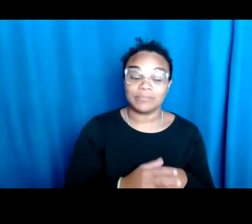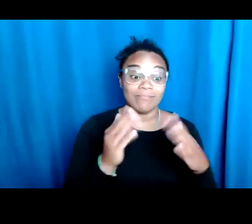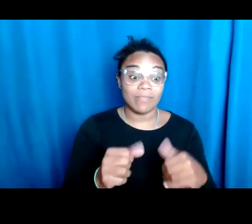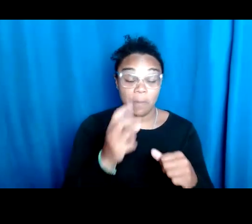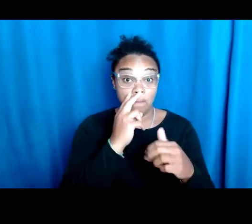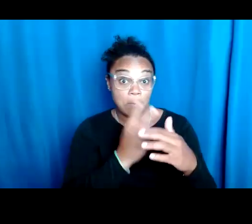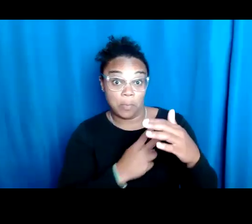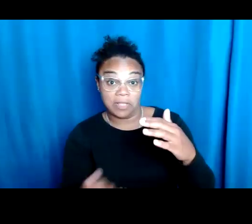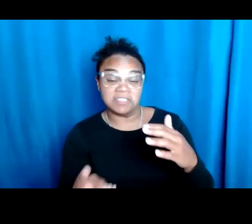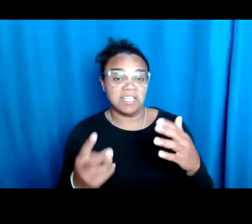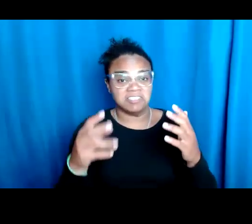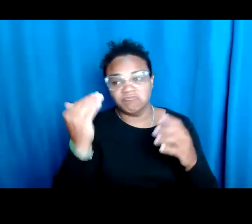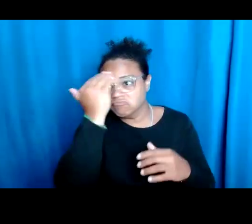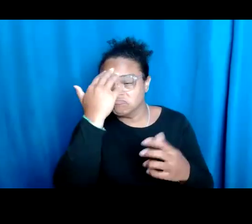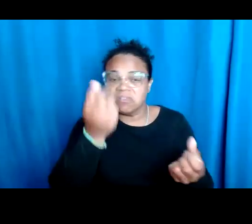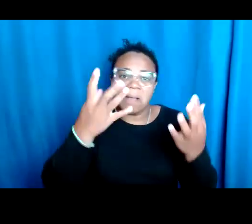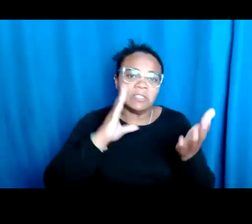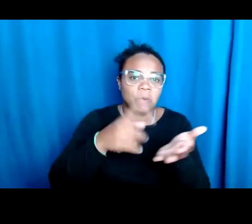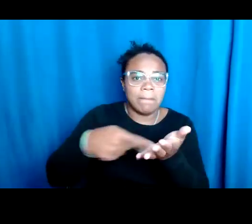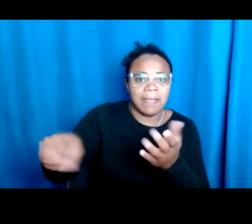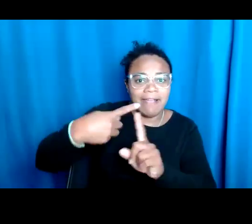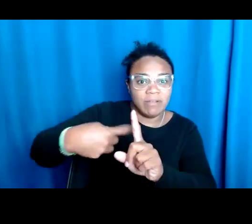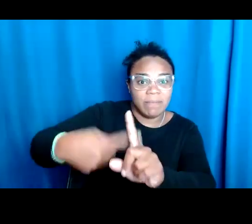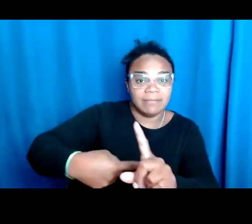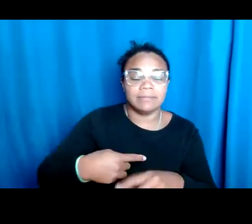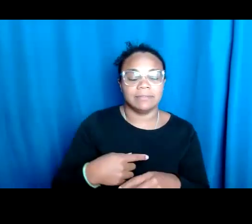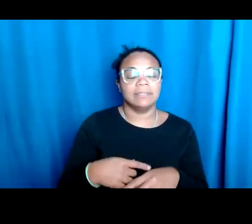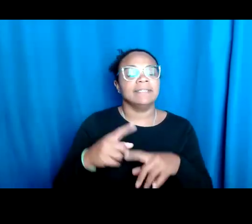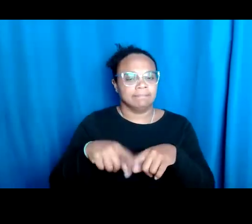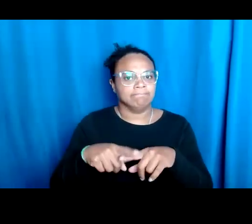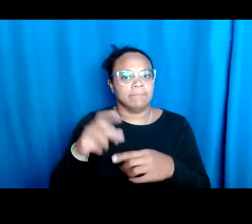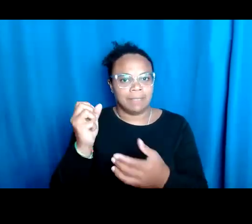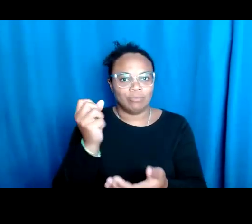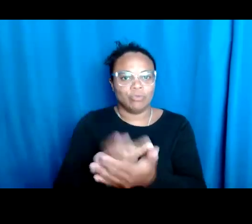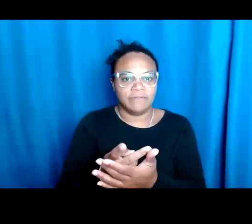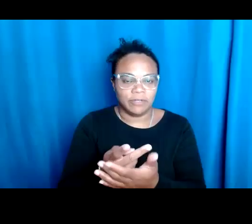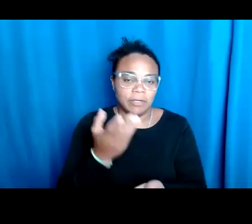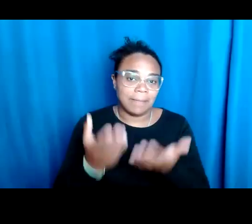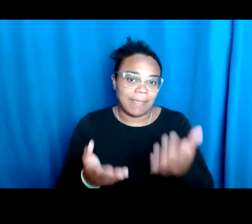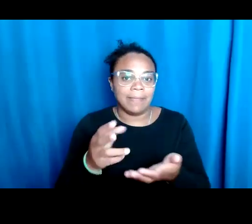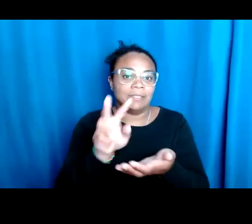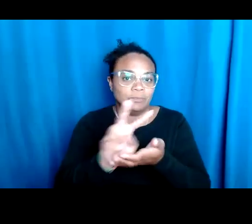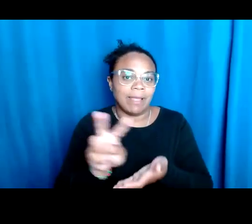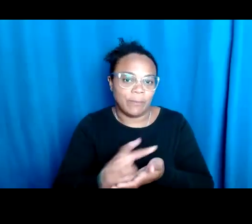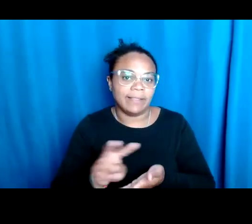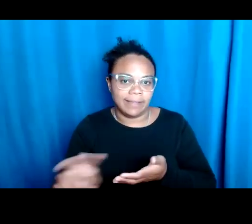the approval, there could be bi-weekly payments.